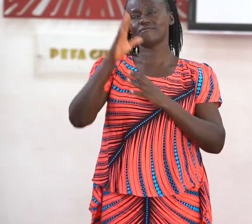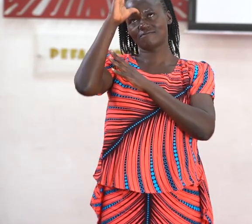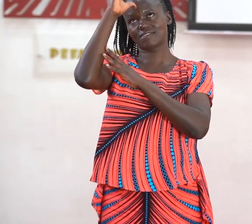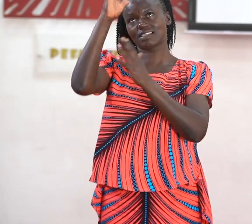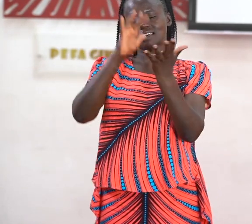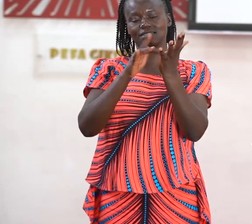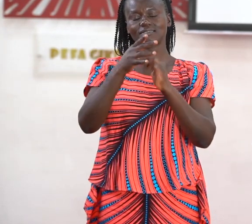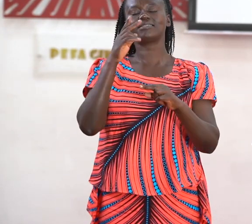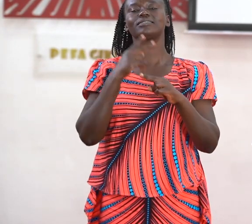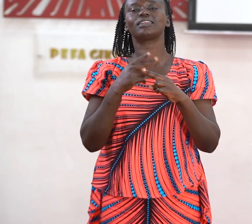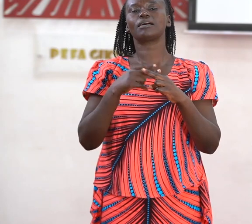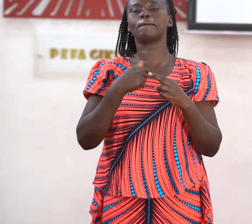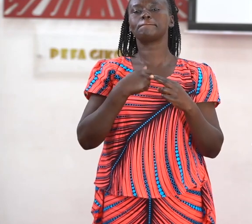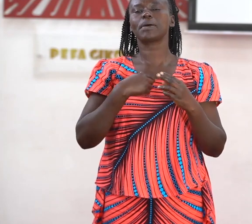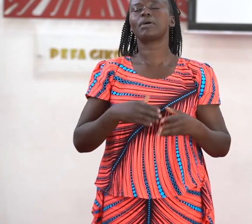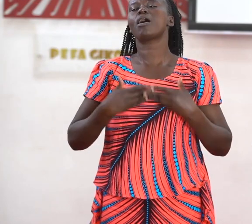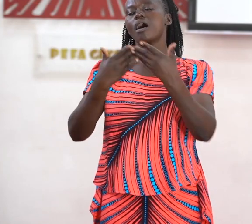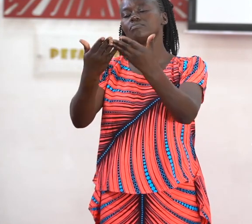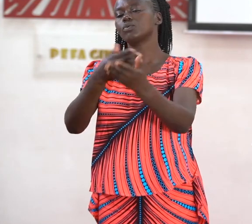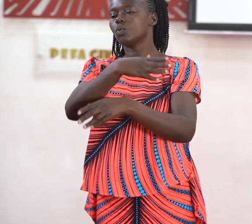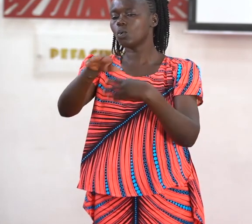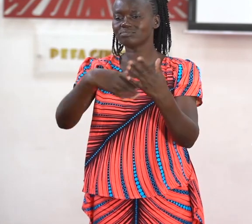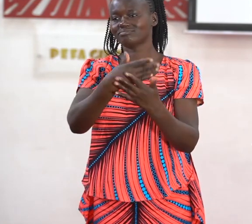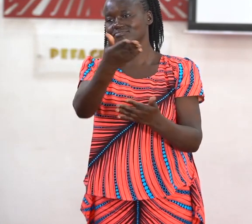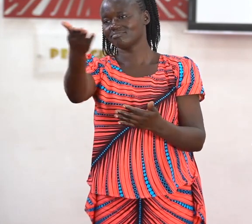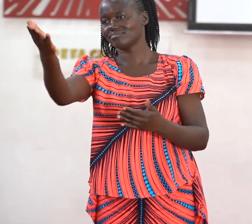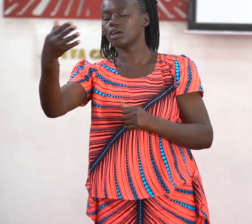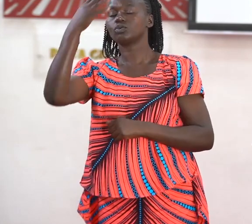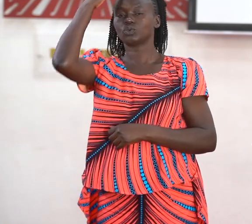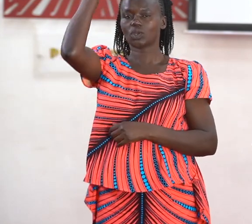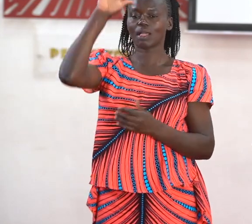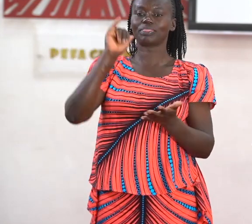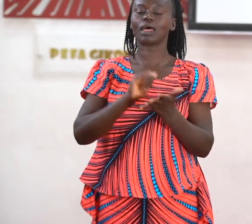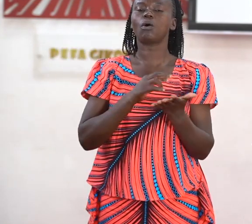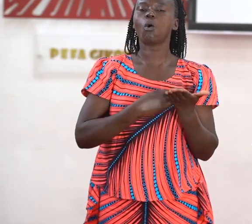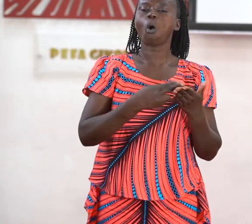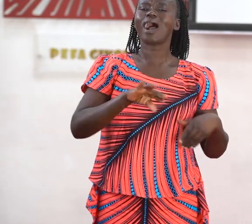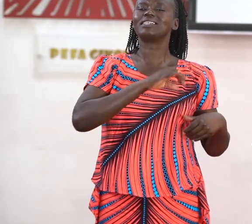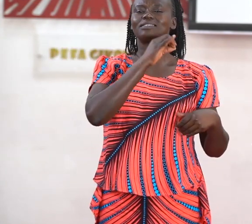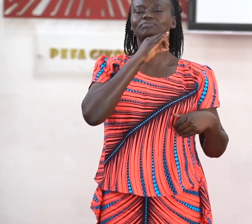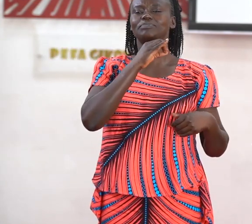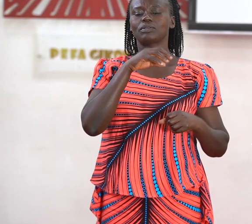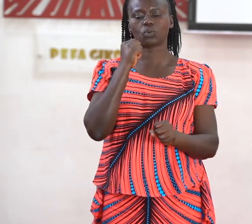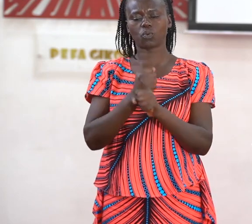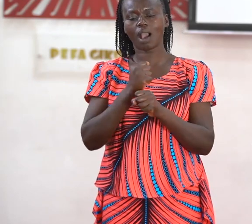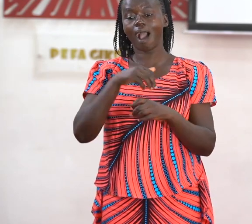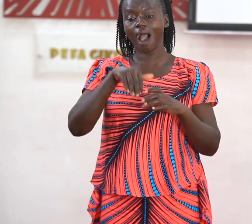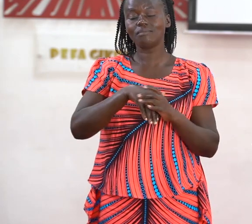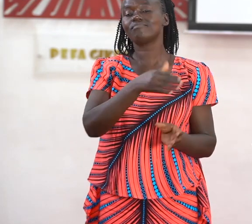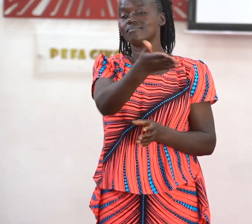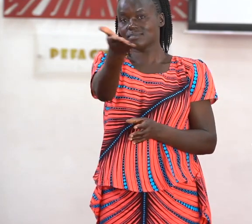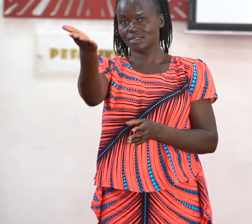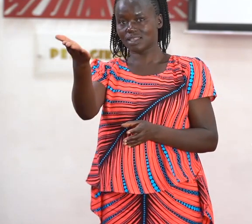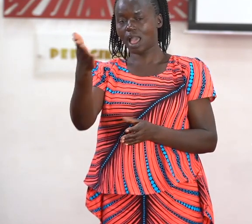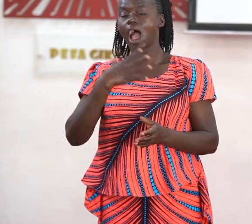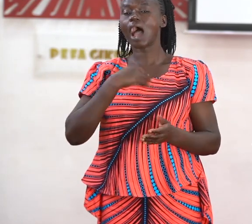name, I commit my hearers to you, dear Lord, that your Holy Spirit will going to work in them, O God, and the